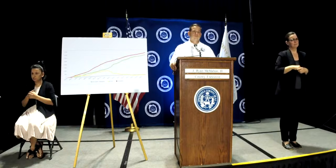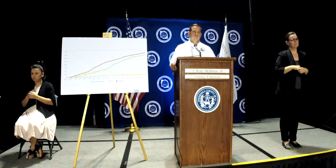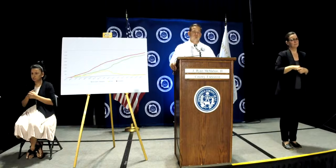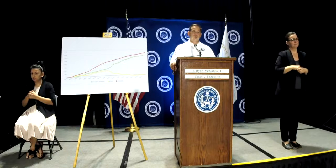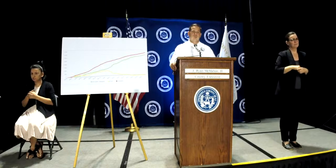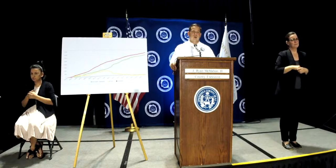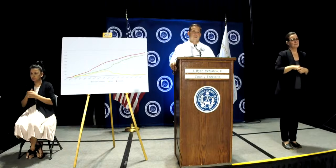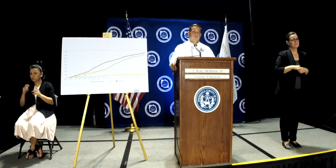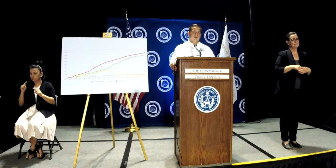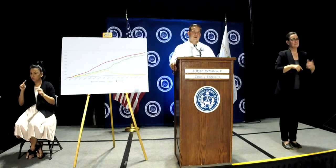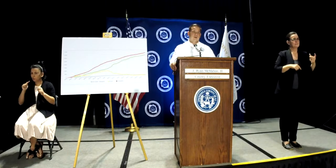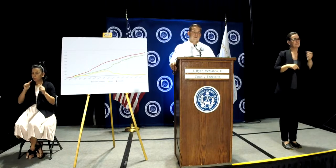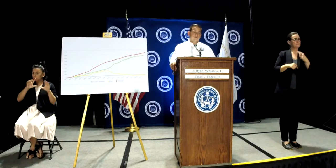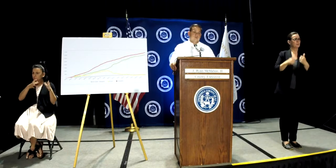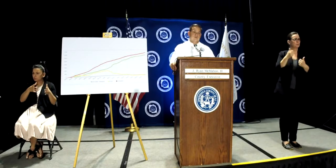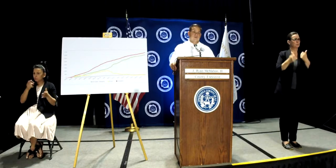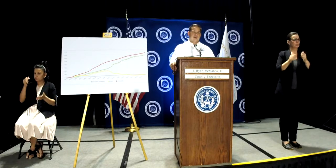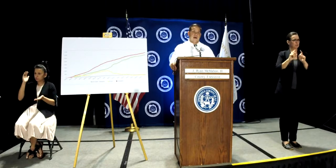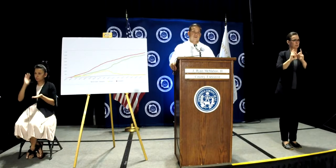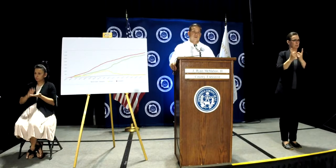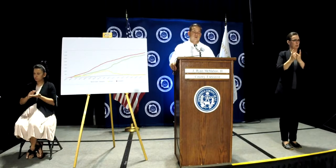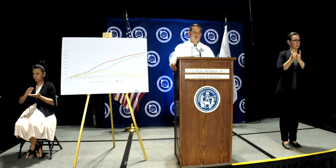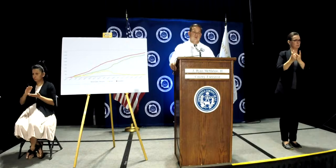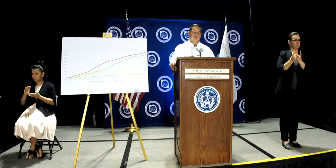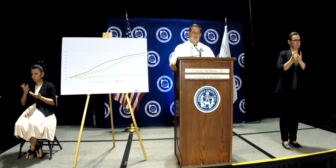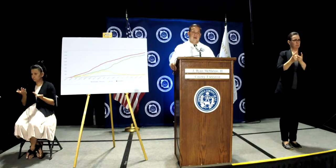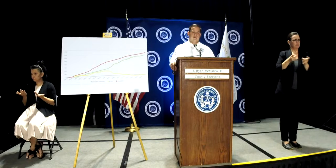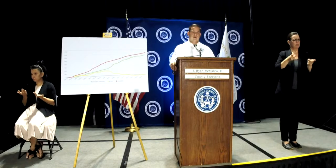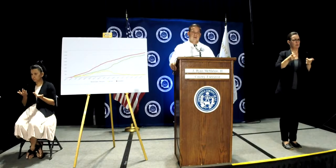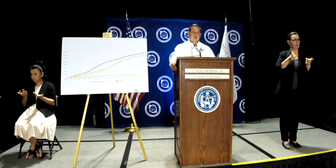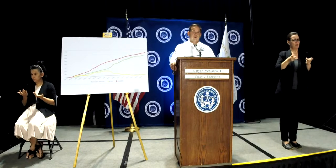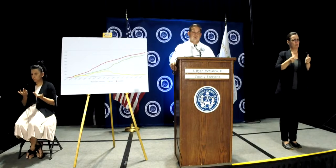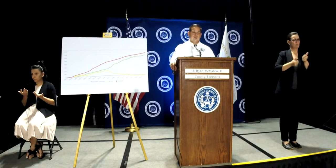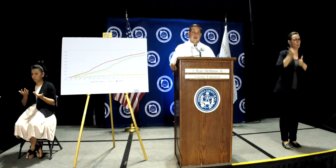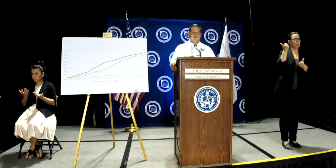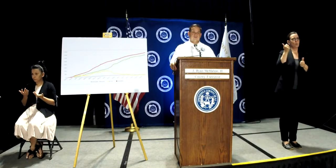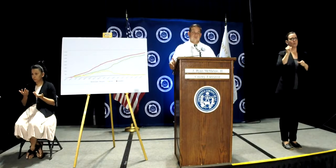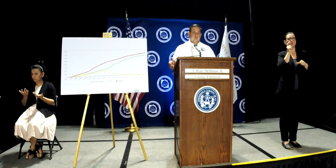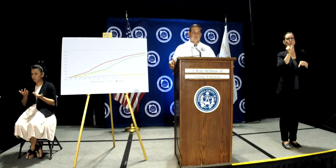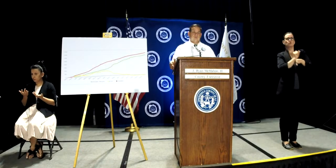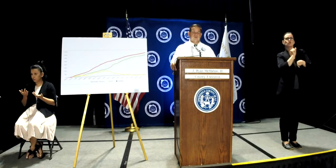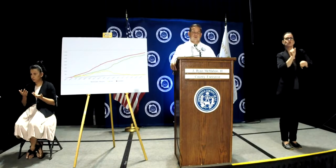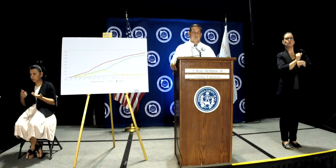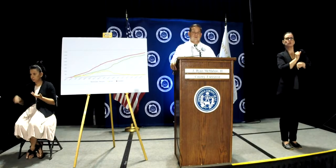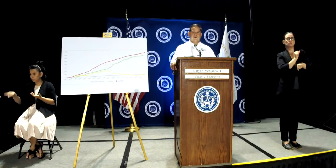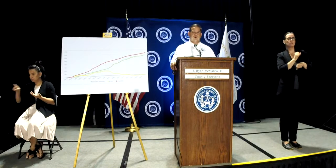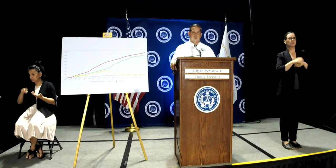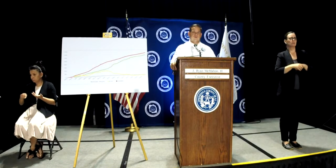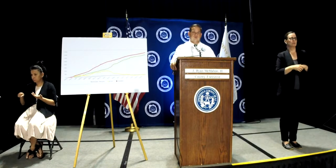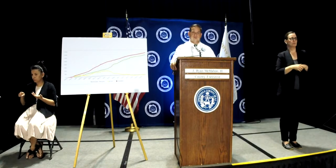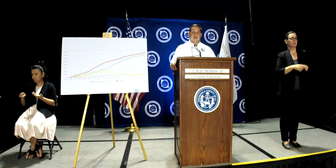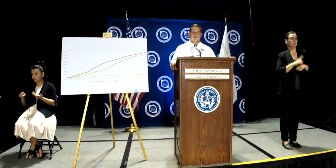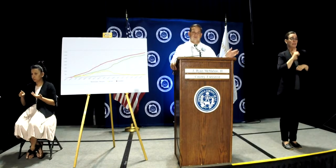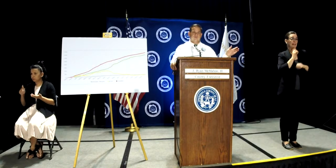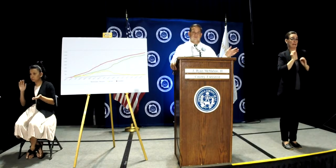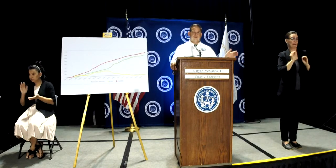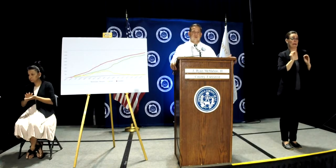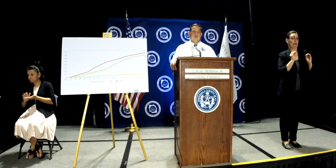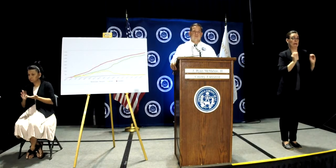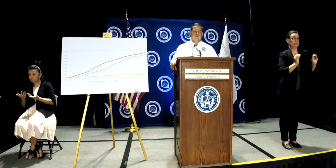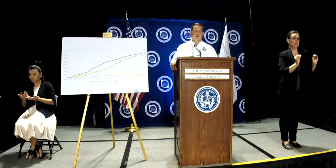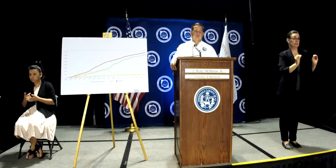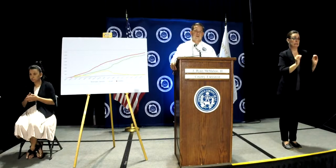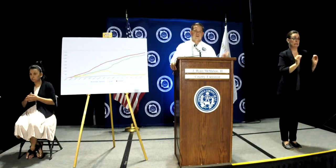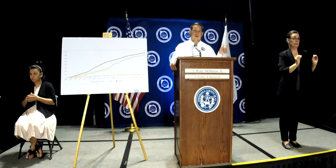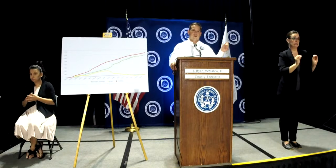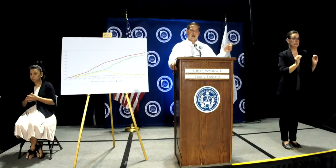from the stone? There's no blood. It's not. So you're not. We already have almost 20% of our workforce not even showing